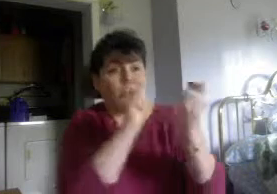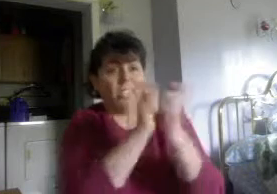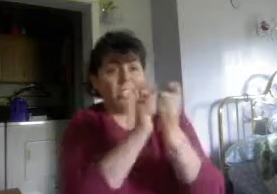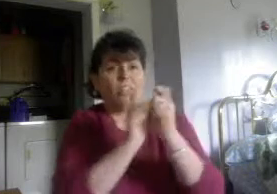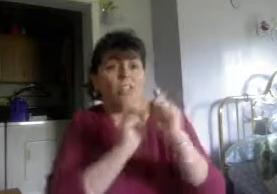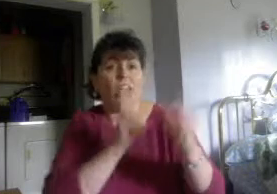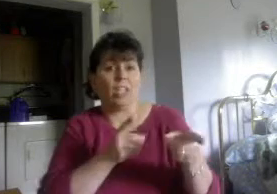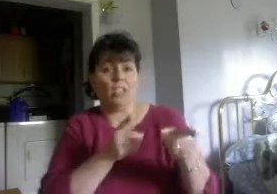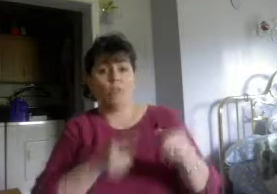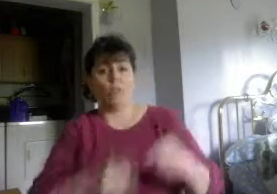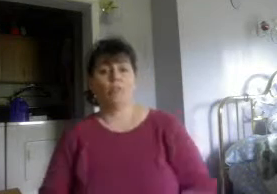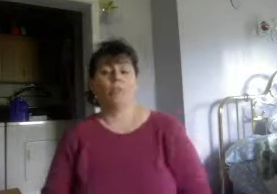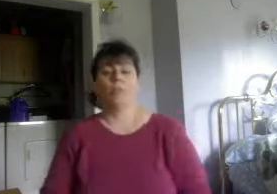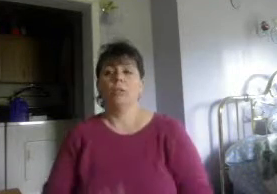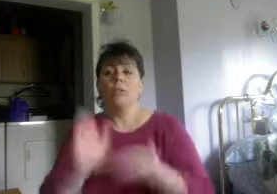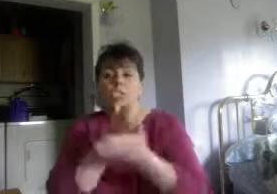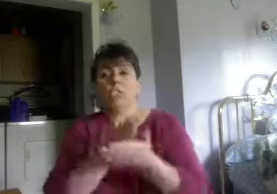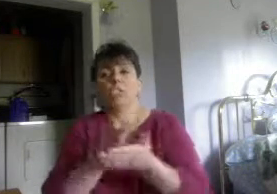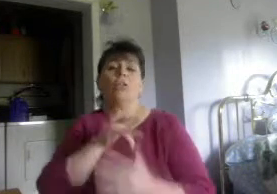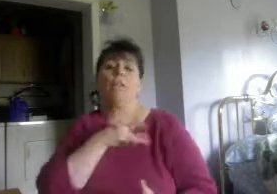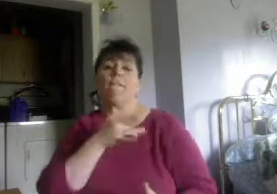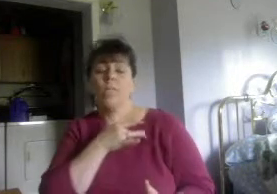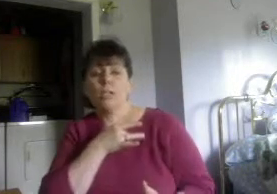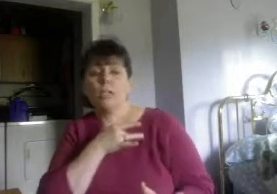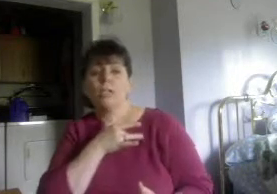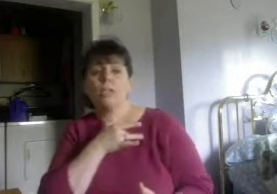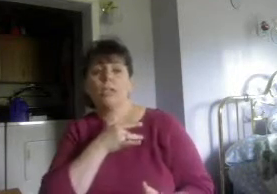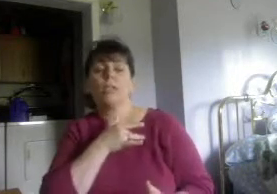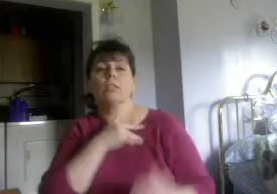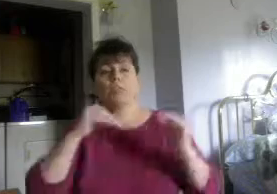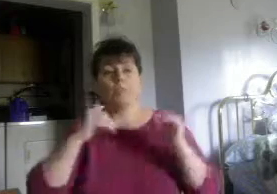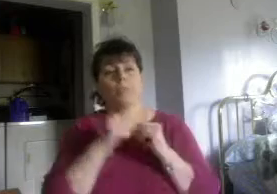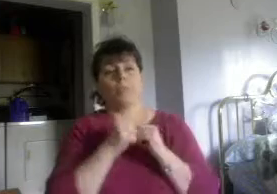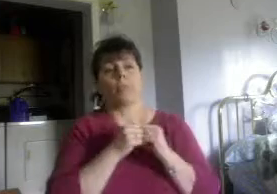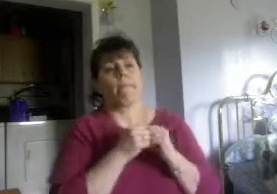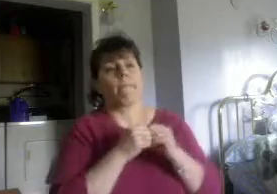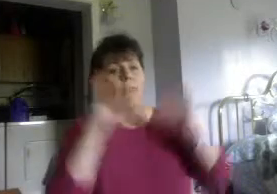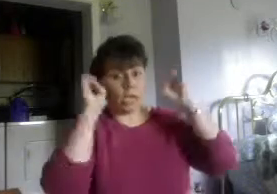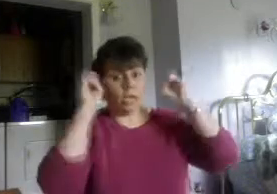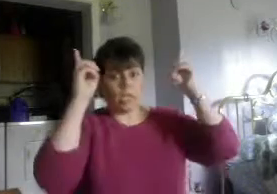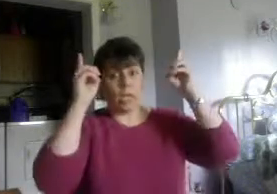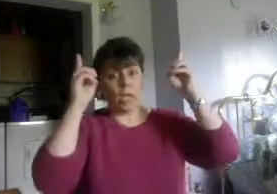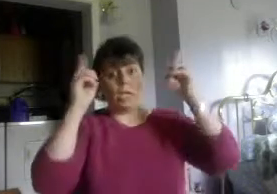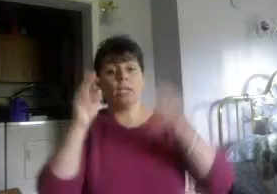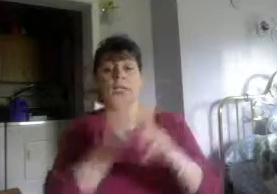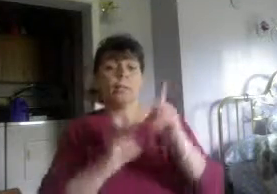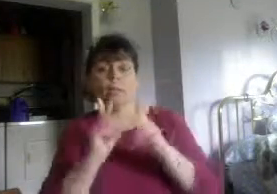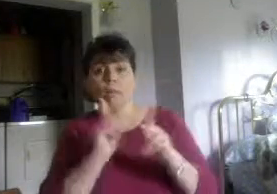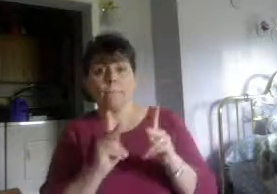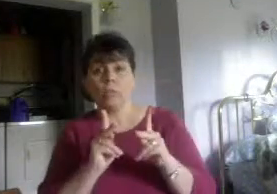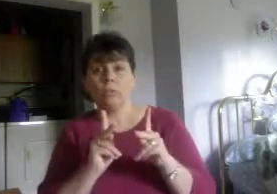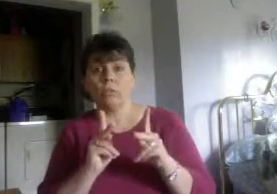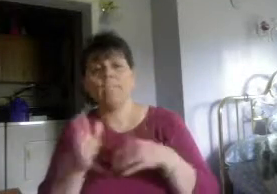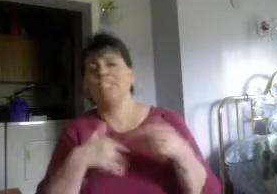sharing feelings, being silent, confronting the person, educating and informing them, or whatever. Would you